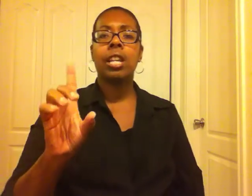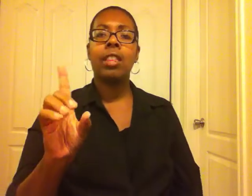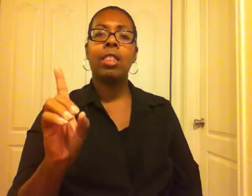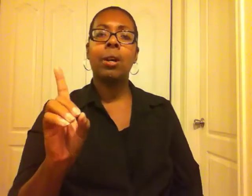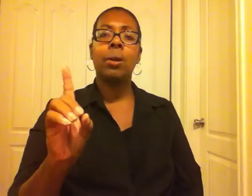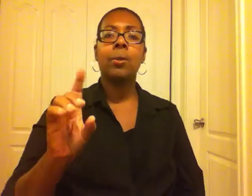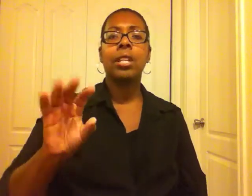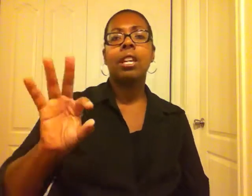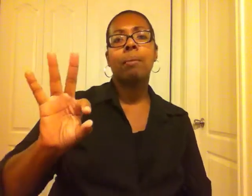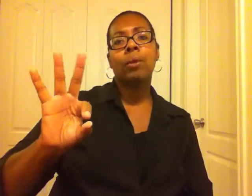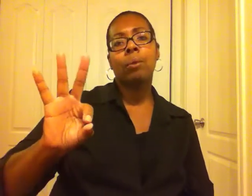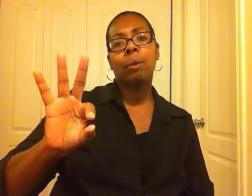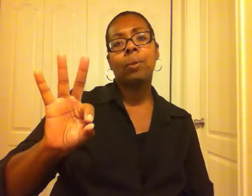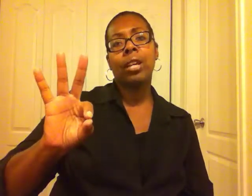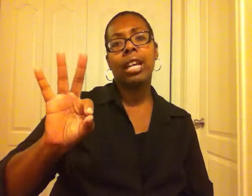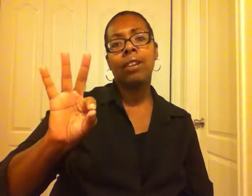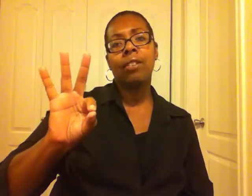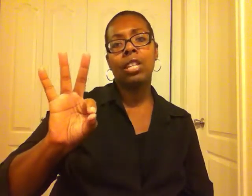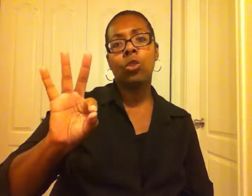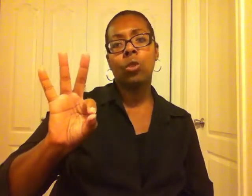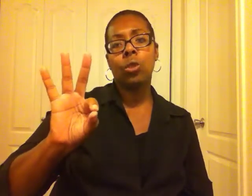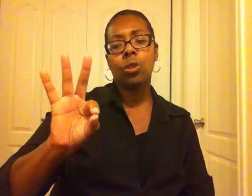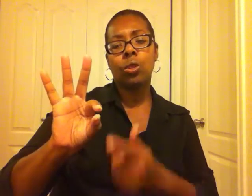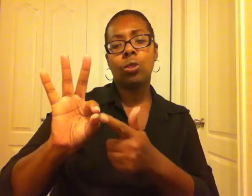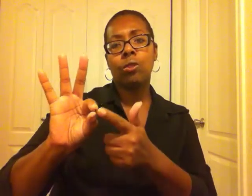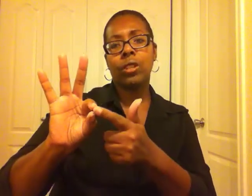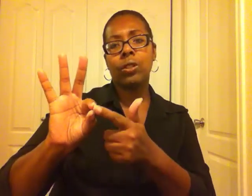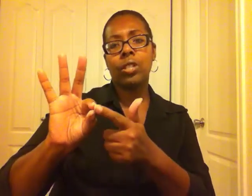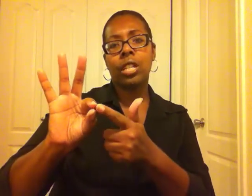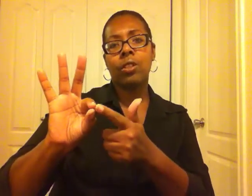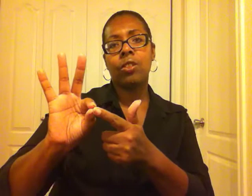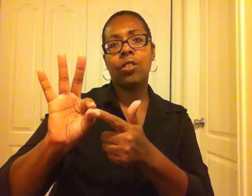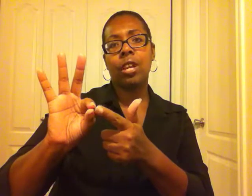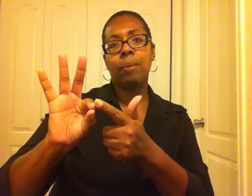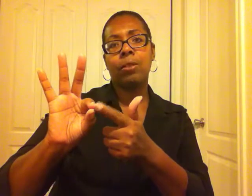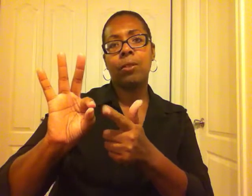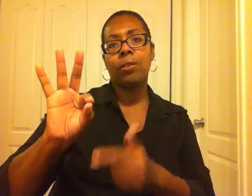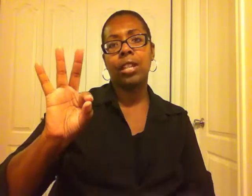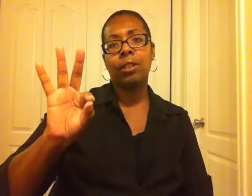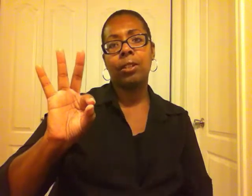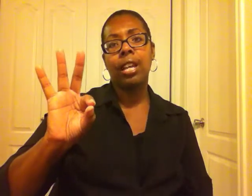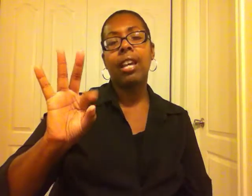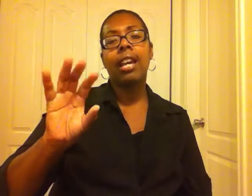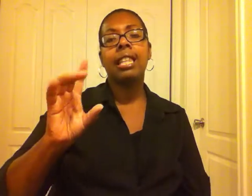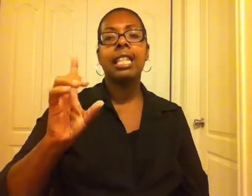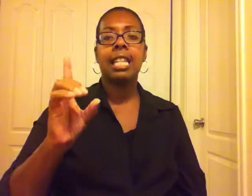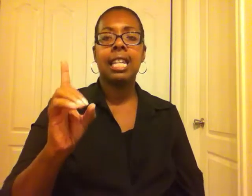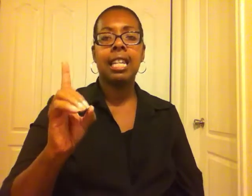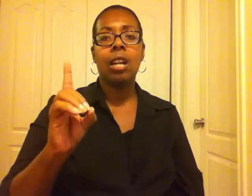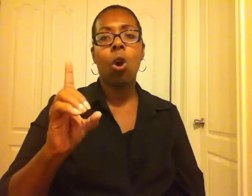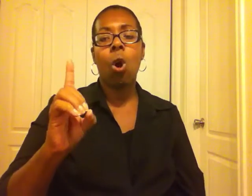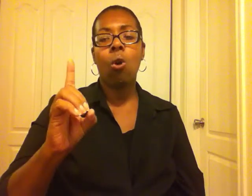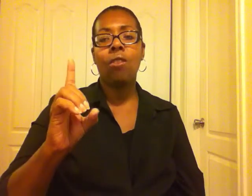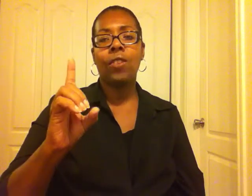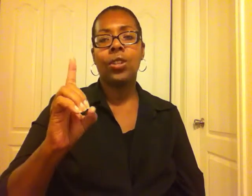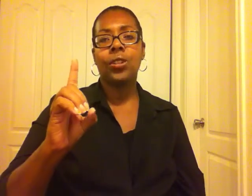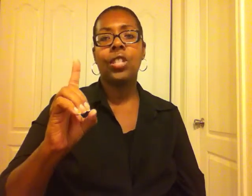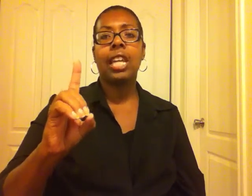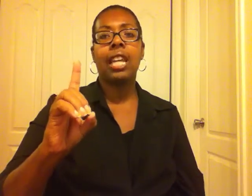alternate those, but remember the F is two fingers together, the thumb and the forefinger, and the D, all the fingers